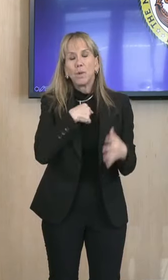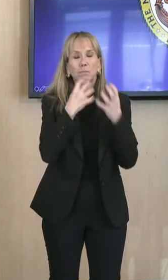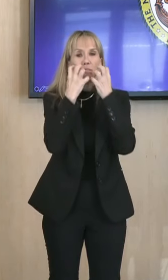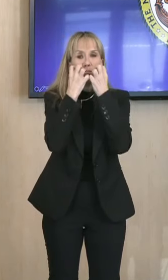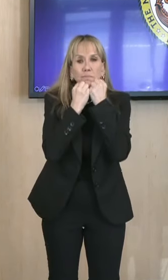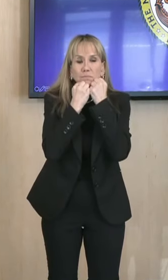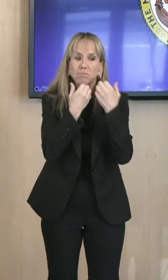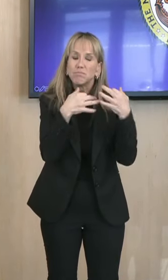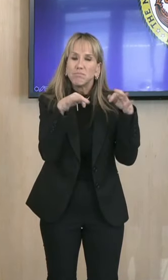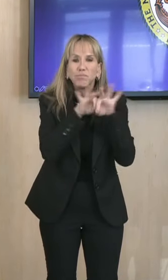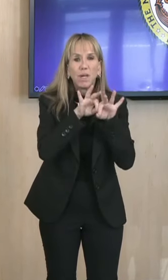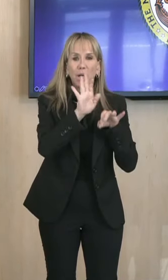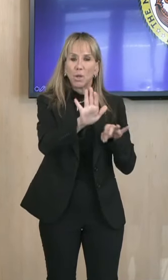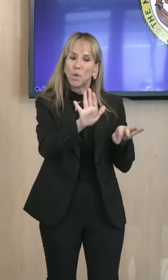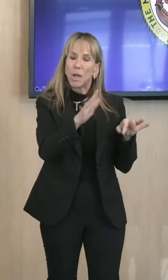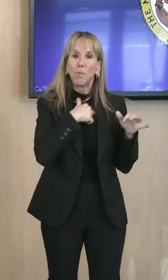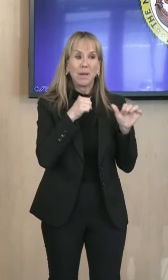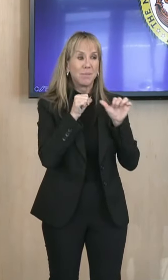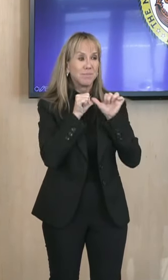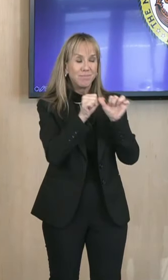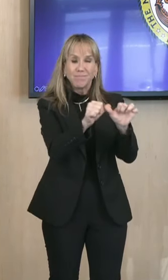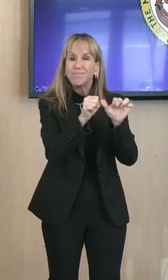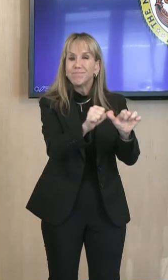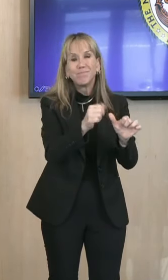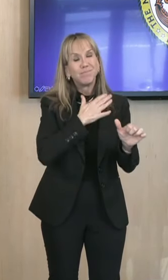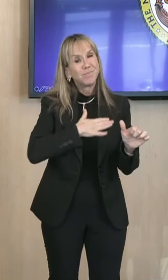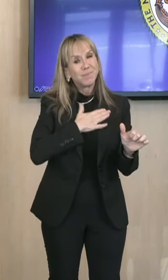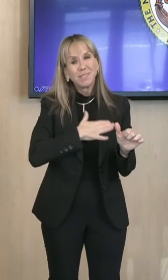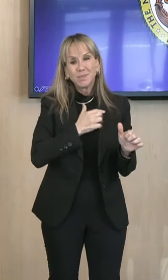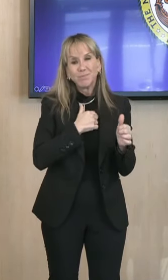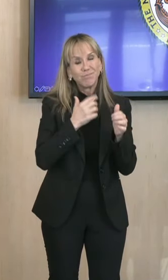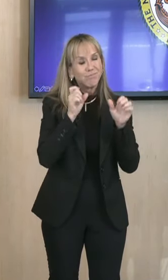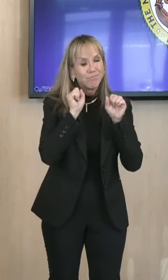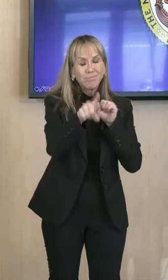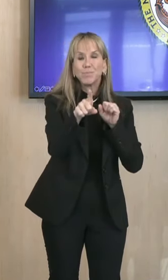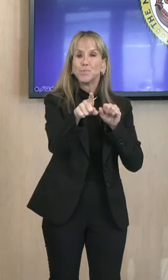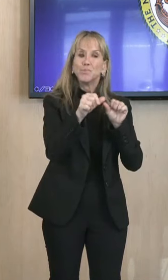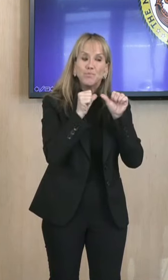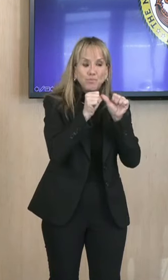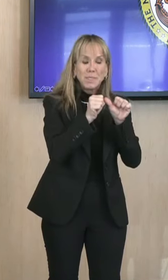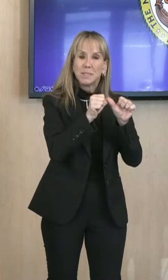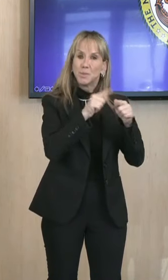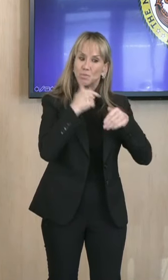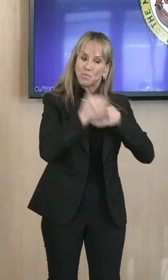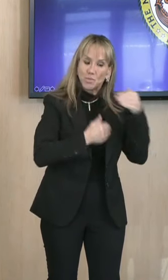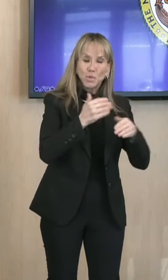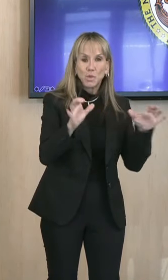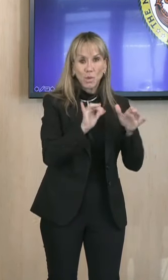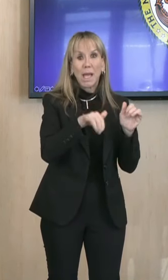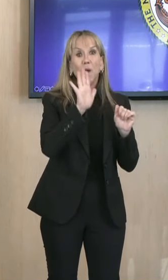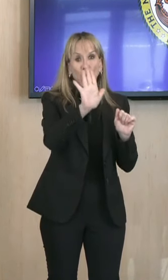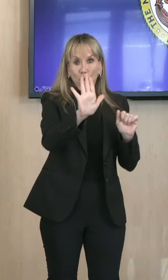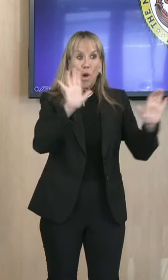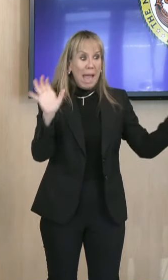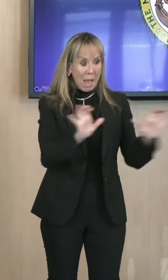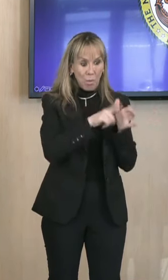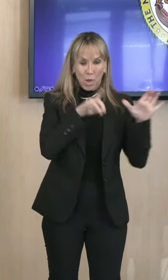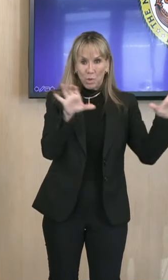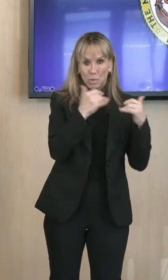you. And we ask you to hang in there and continue those efforts as we move forward. Your actions will save